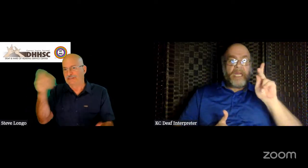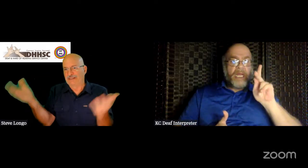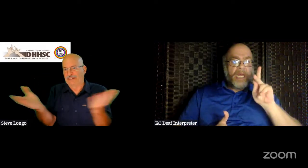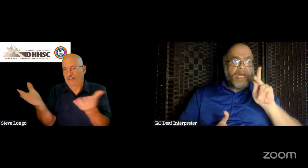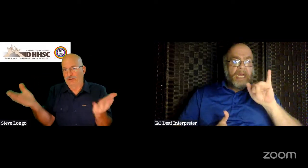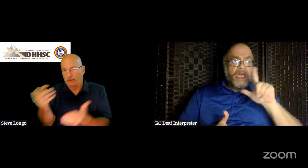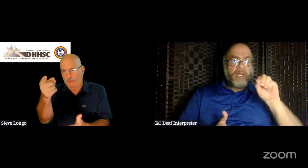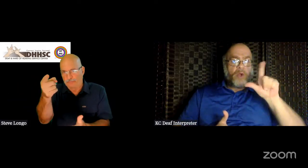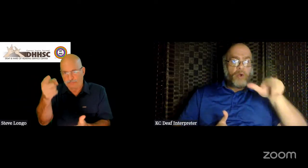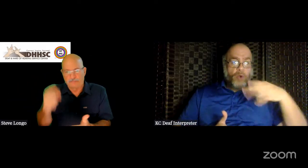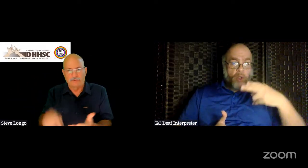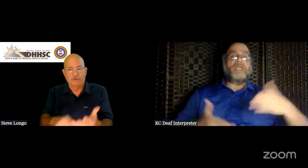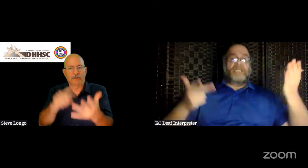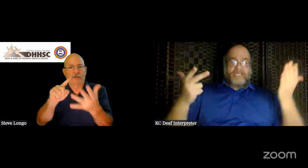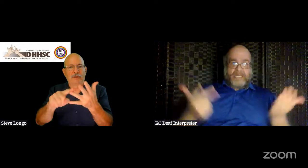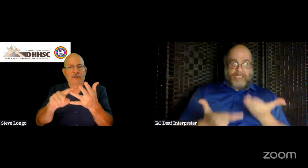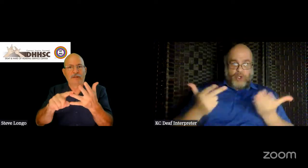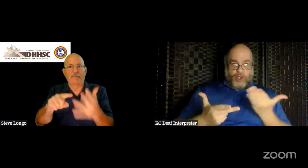Secretary Patty